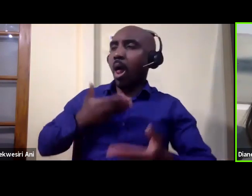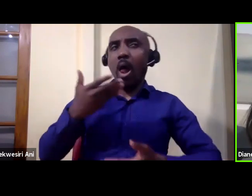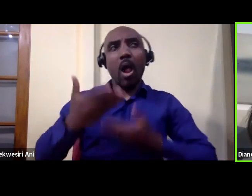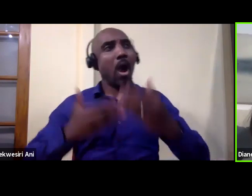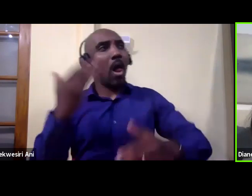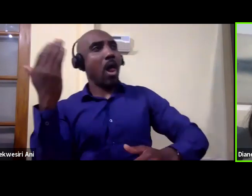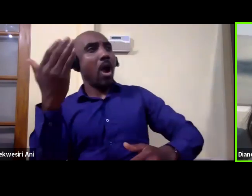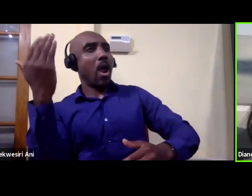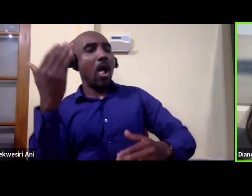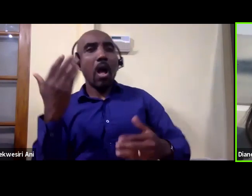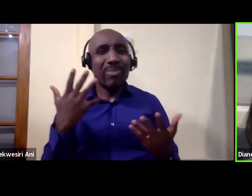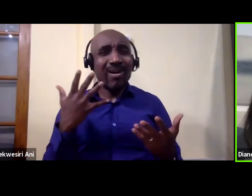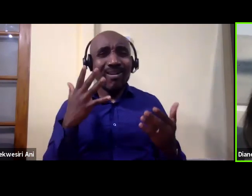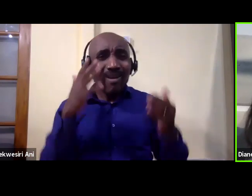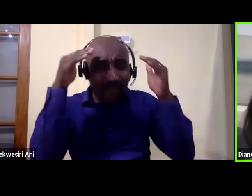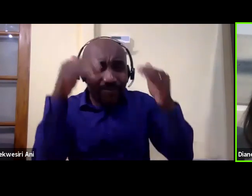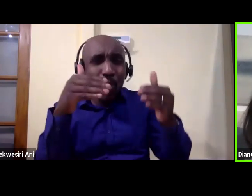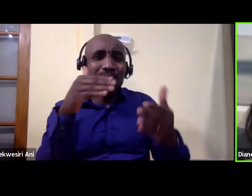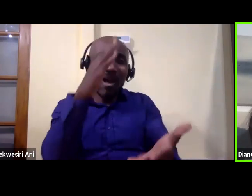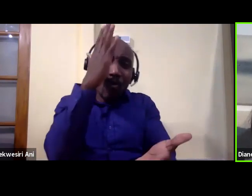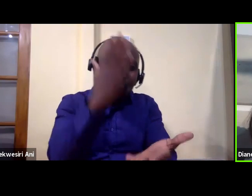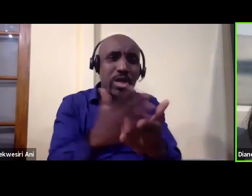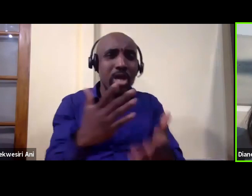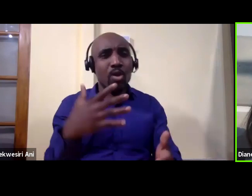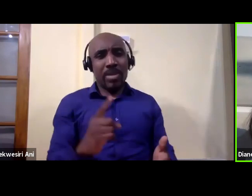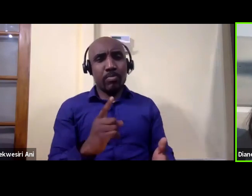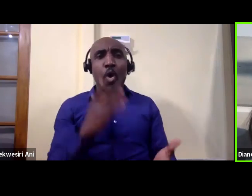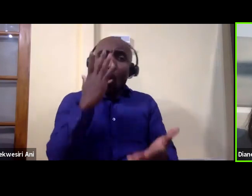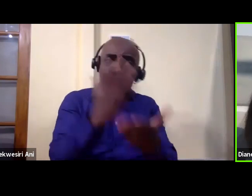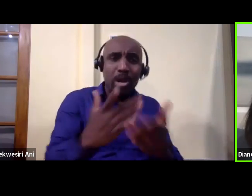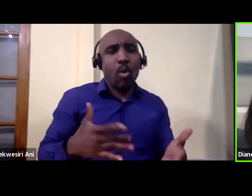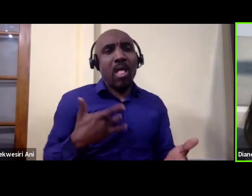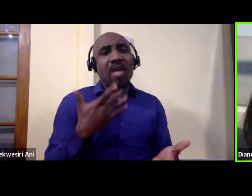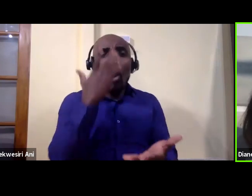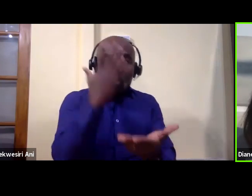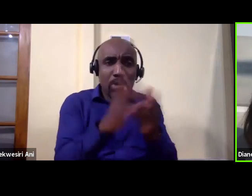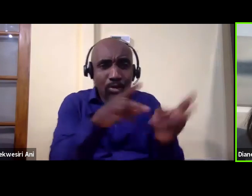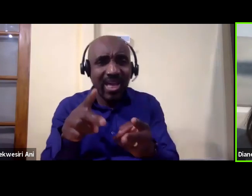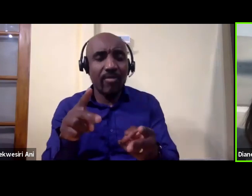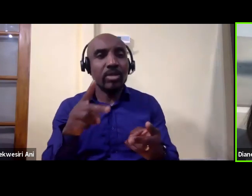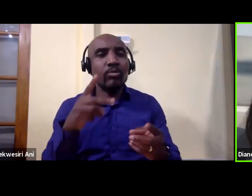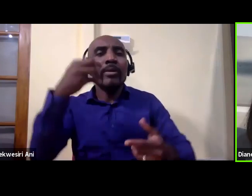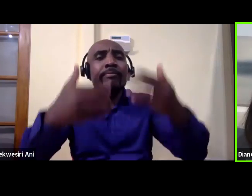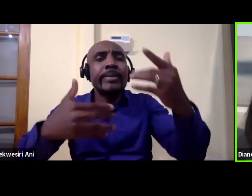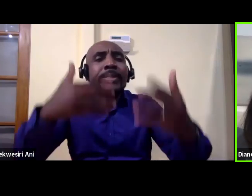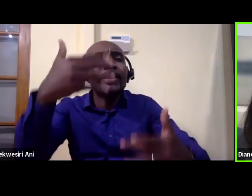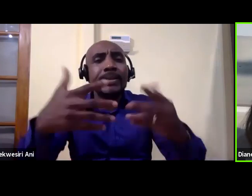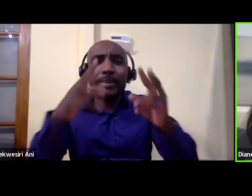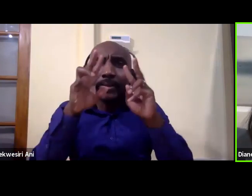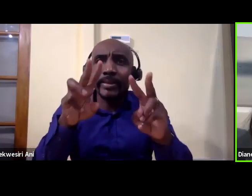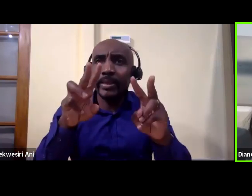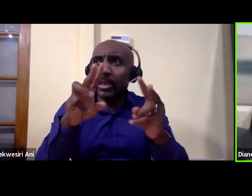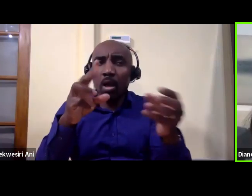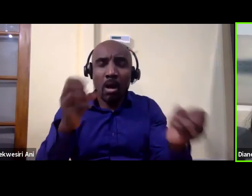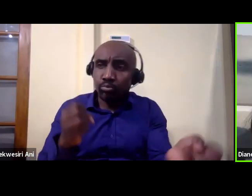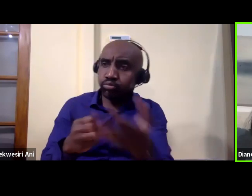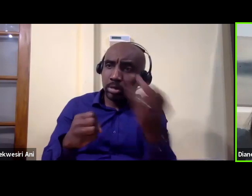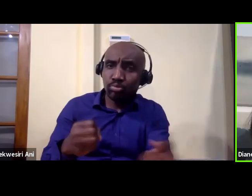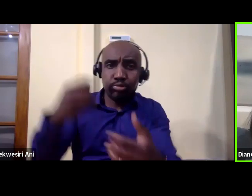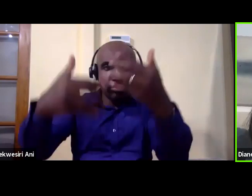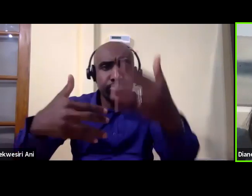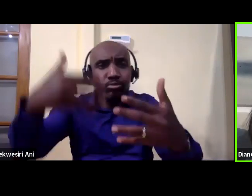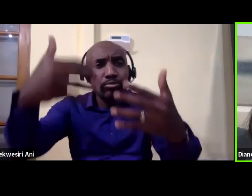think that if they can throw around statistics, if they can get through the next 24 hours, it will be fine. And so day